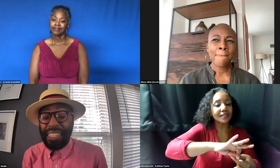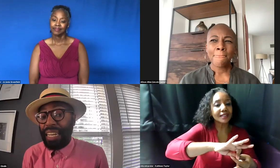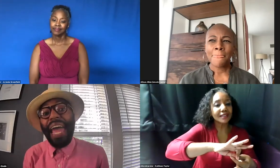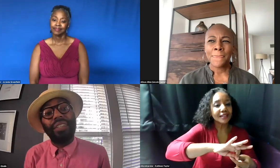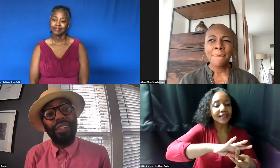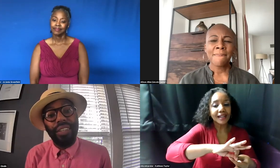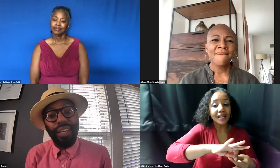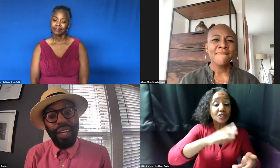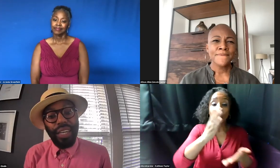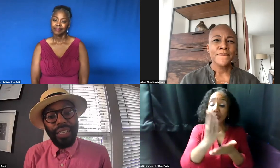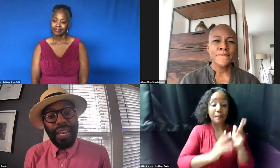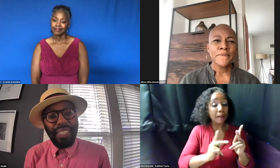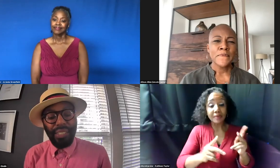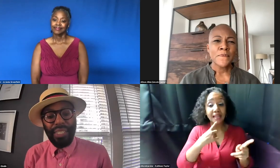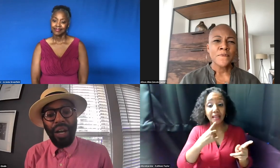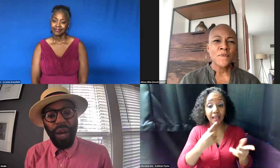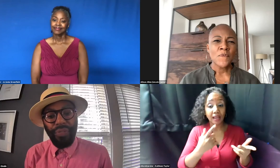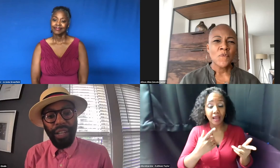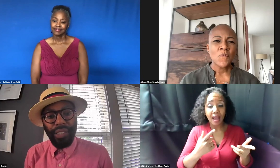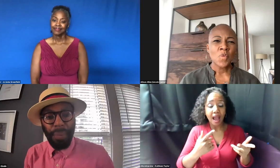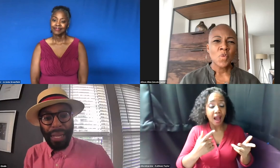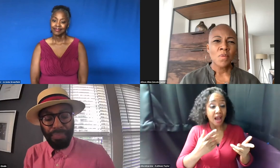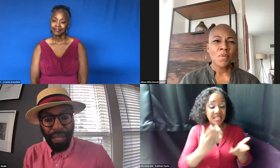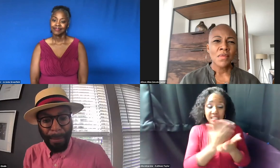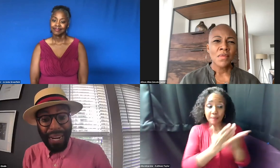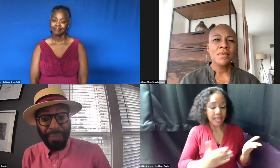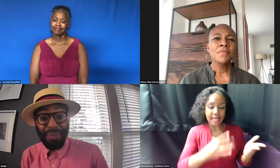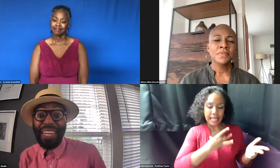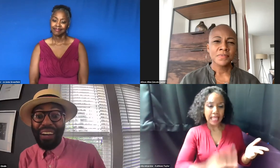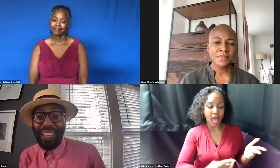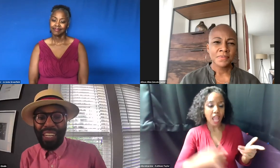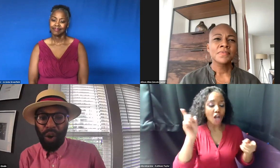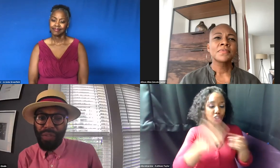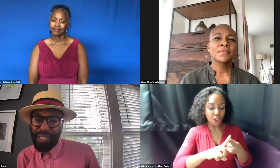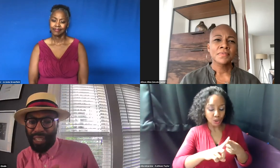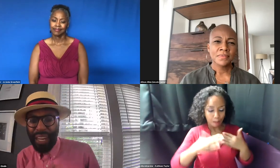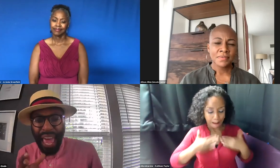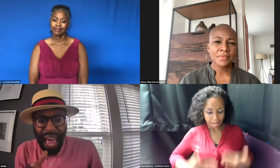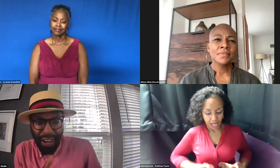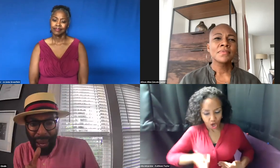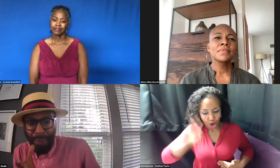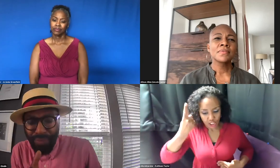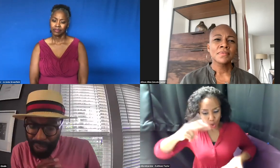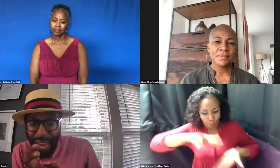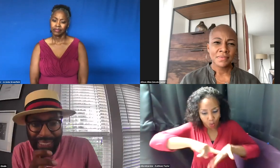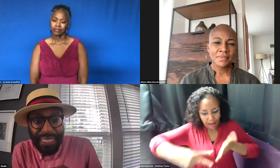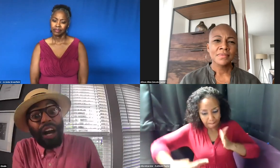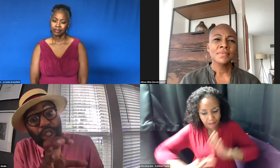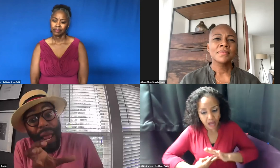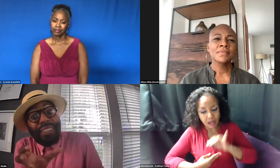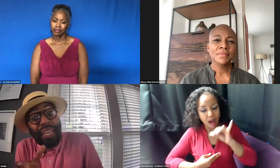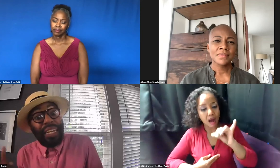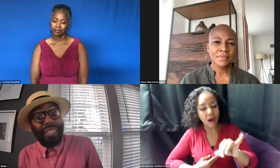not initially liked that I just sat with until my body made meaning of it. And then all of a sudden I was able to, I guess